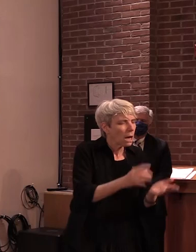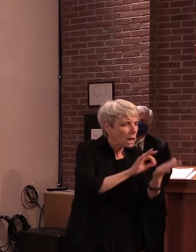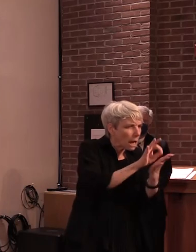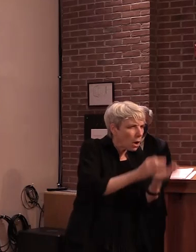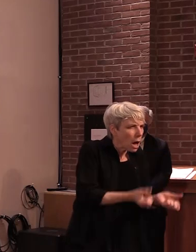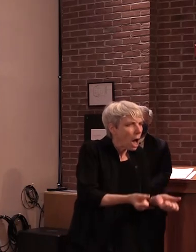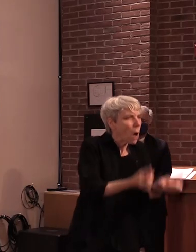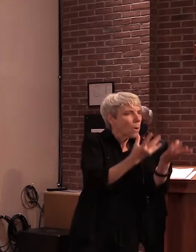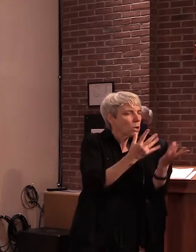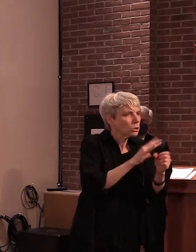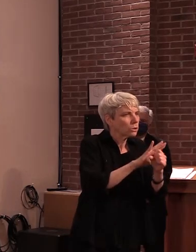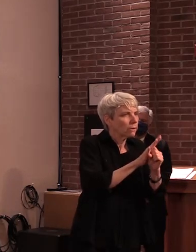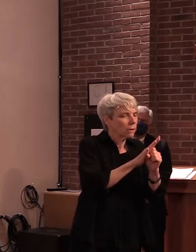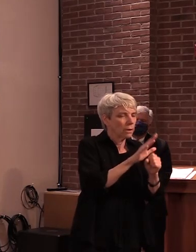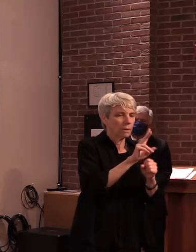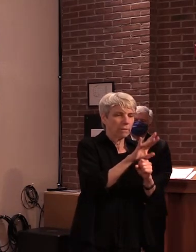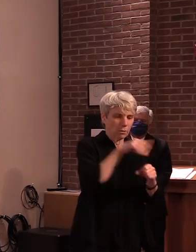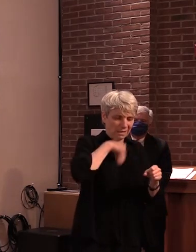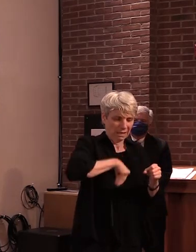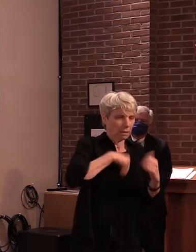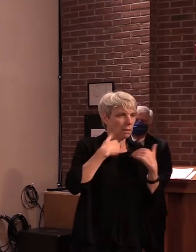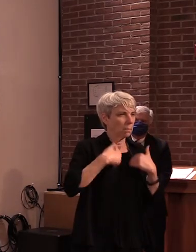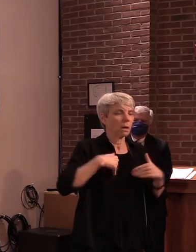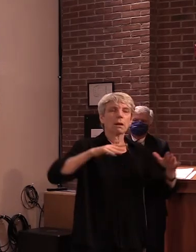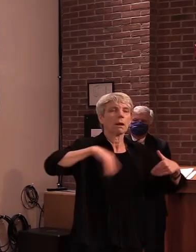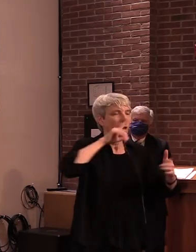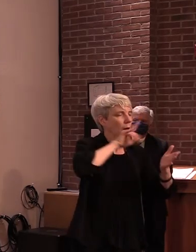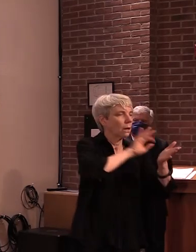are doing on a routine basis.